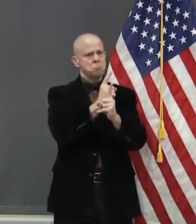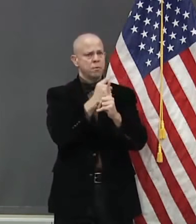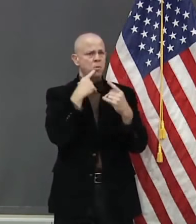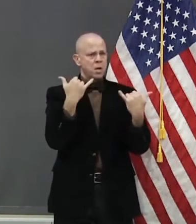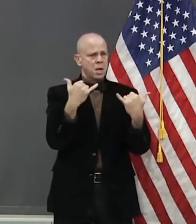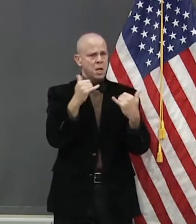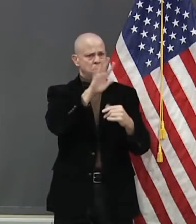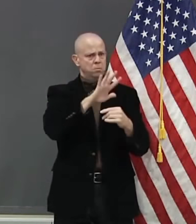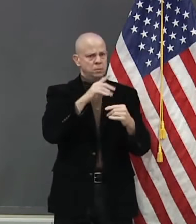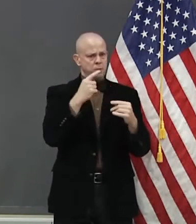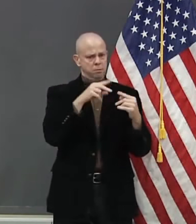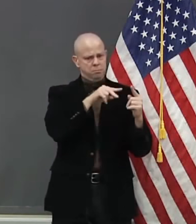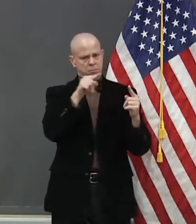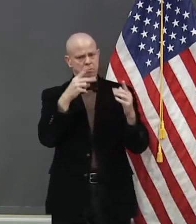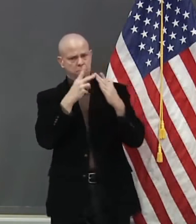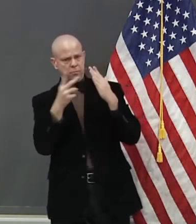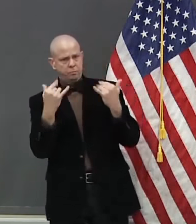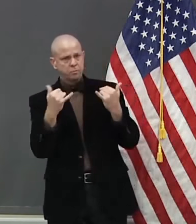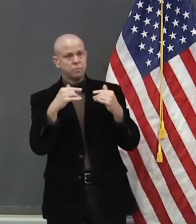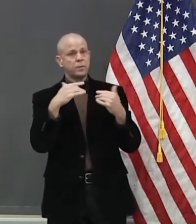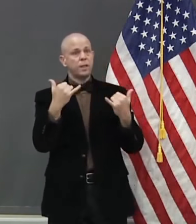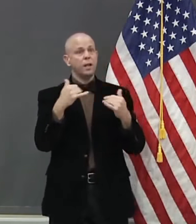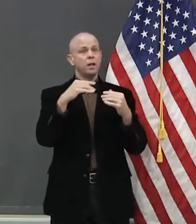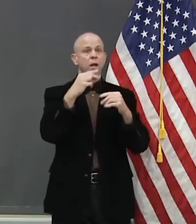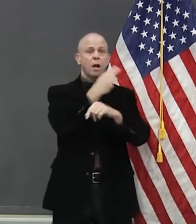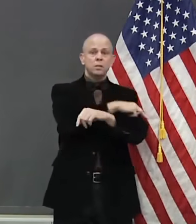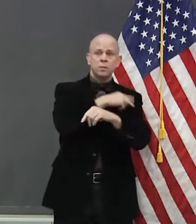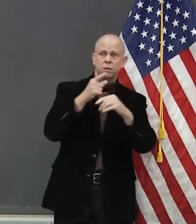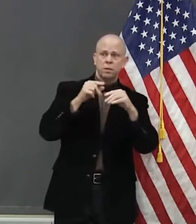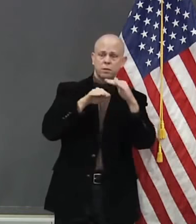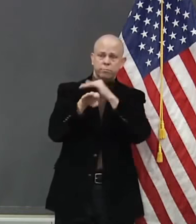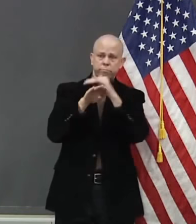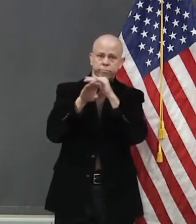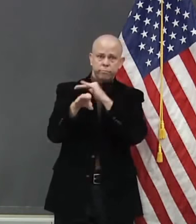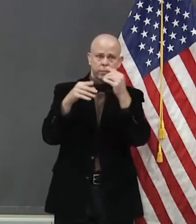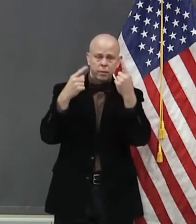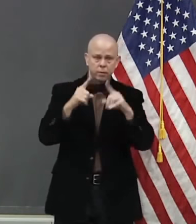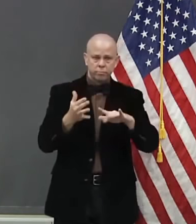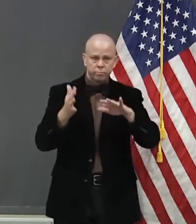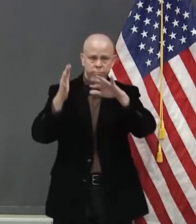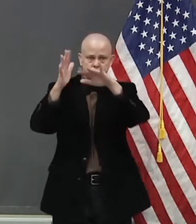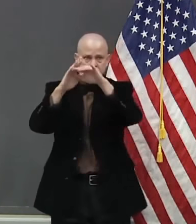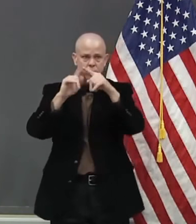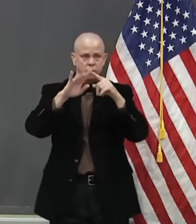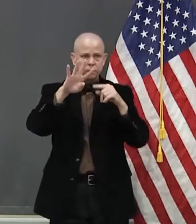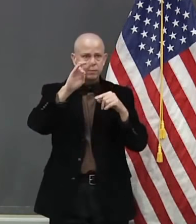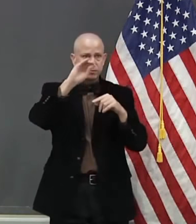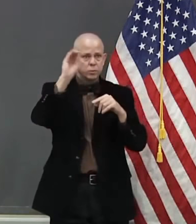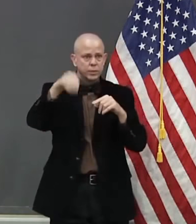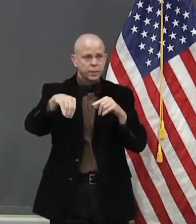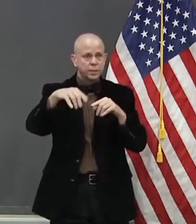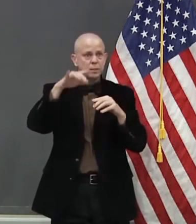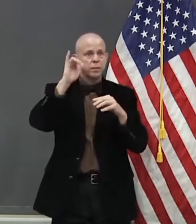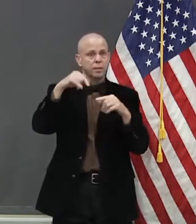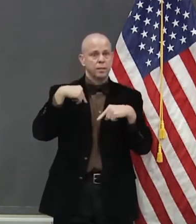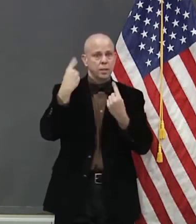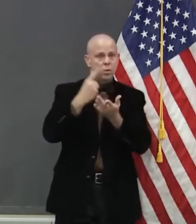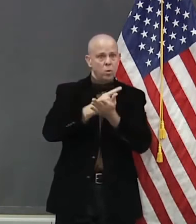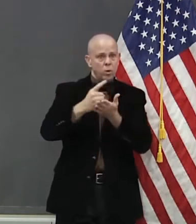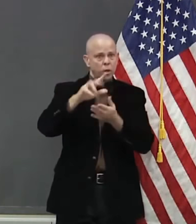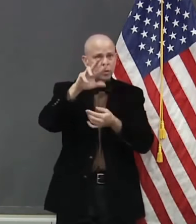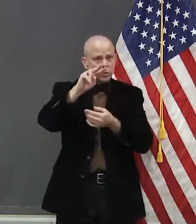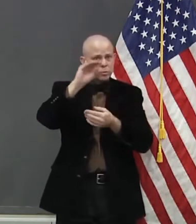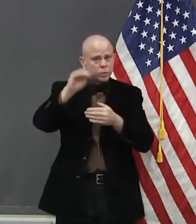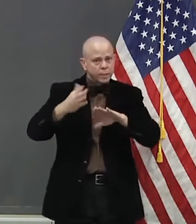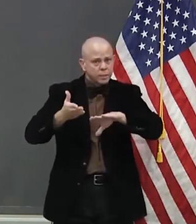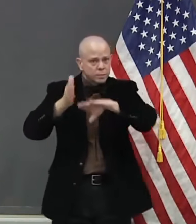Hospitalizations since October 23rd are up 47%, and they've skyrocketed 32% just in the last week alone. So I guess my question